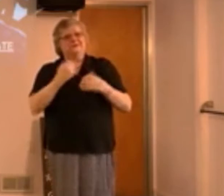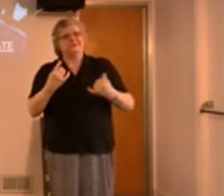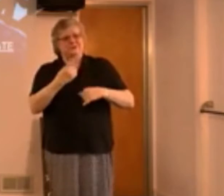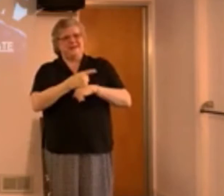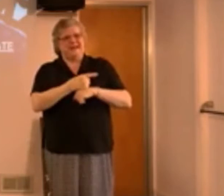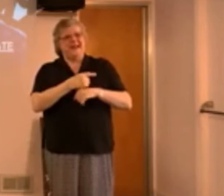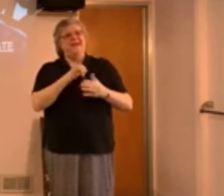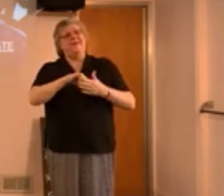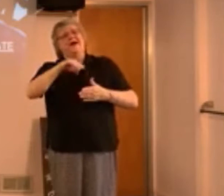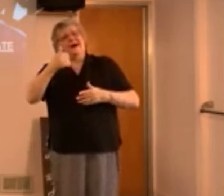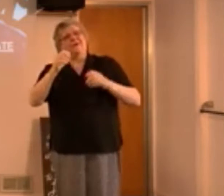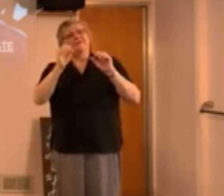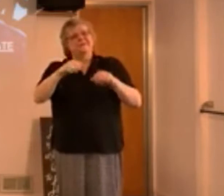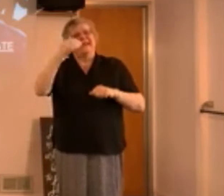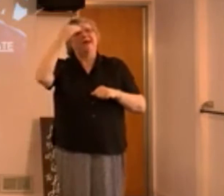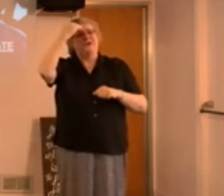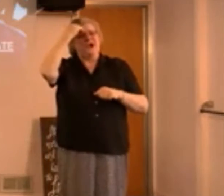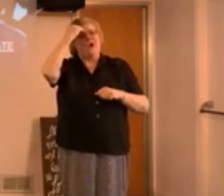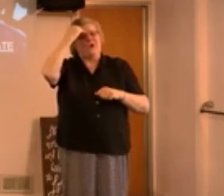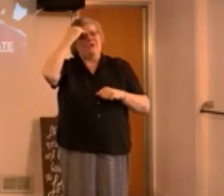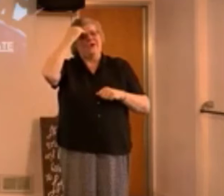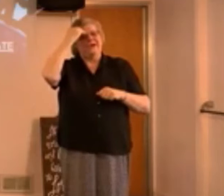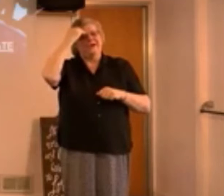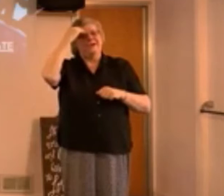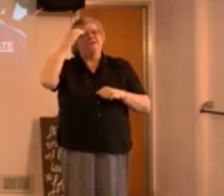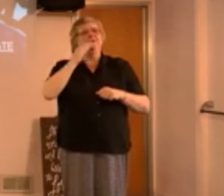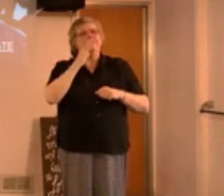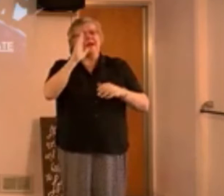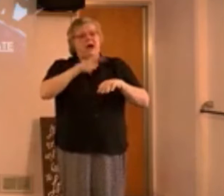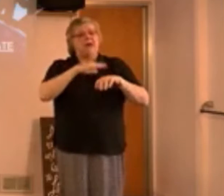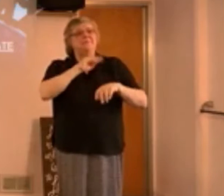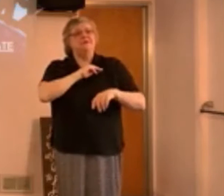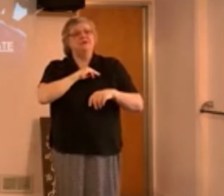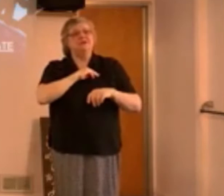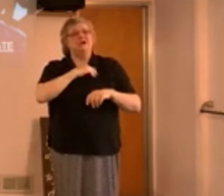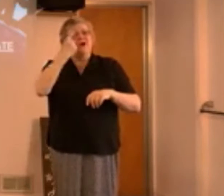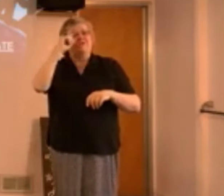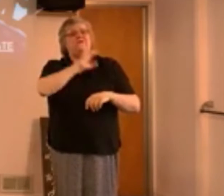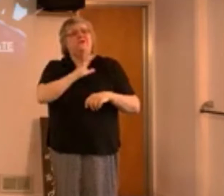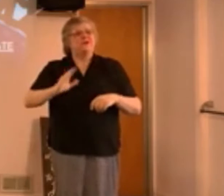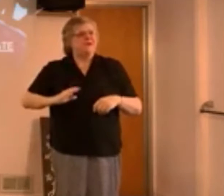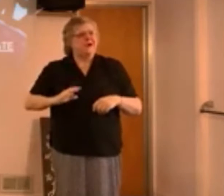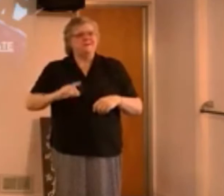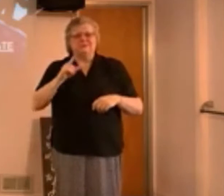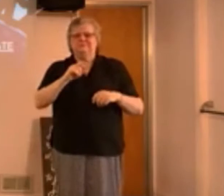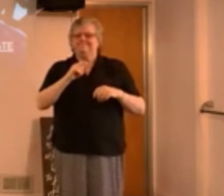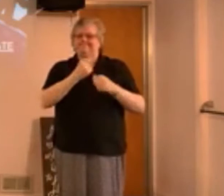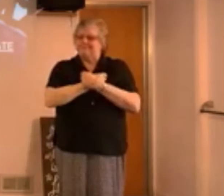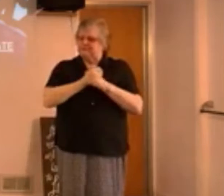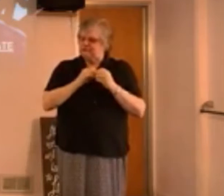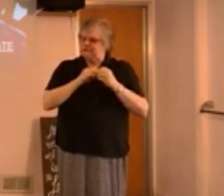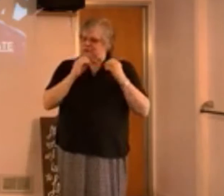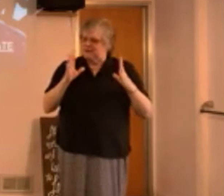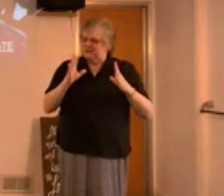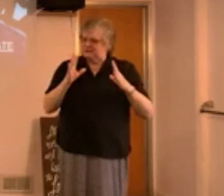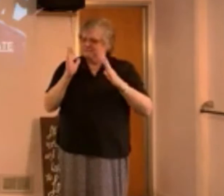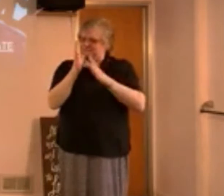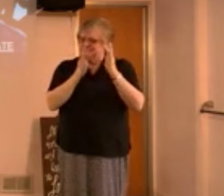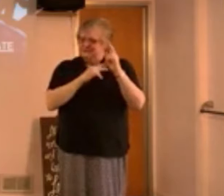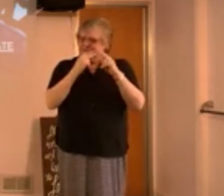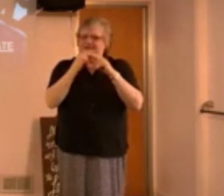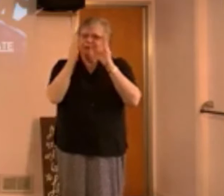others know, as the ambassador for Christ, how much you love us. In Jesus' name,